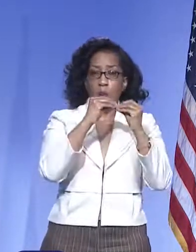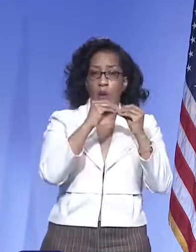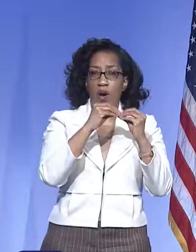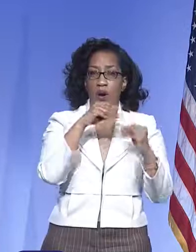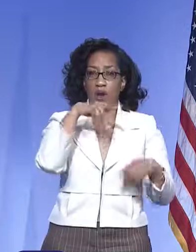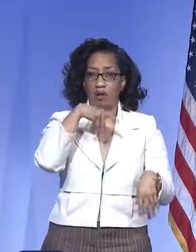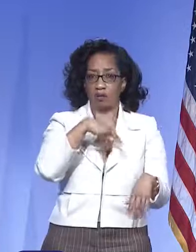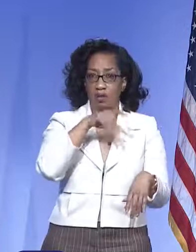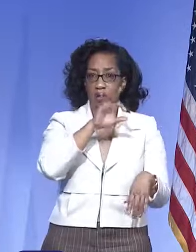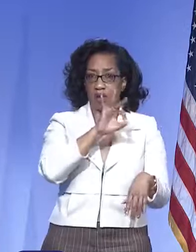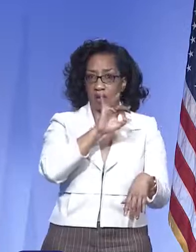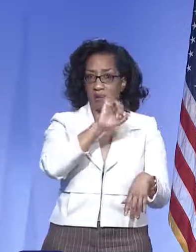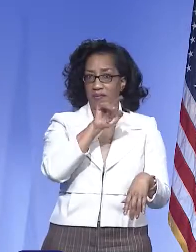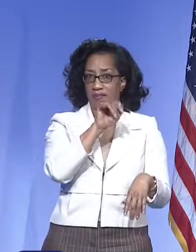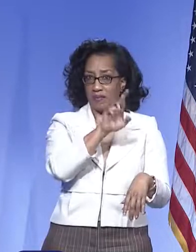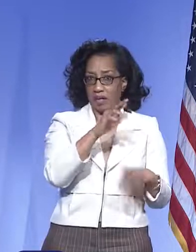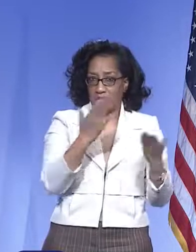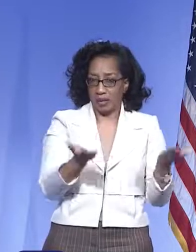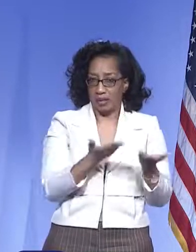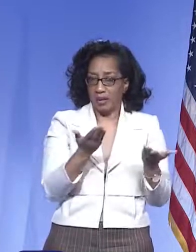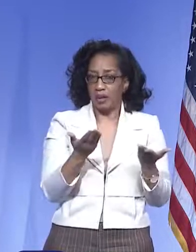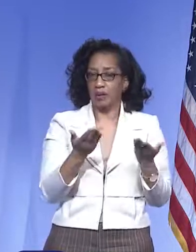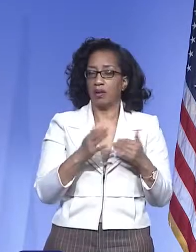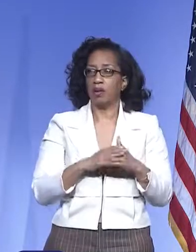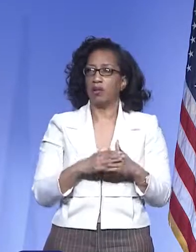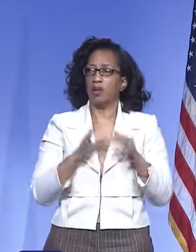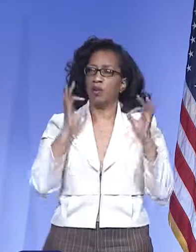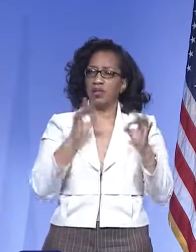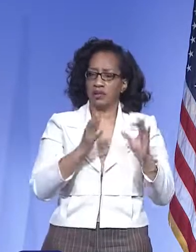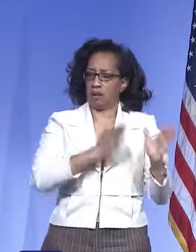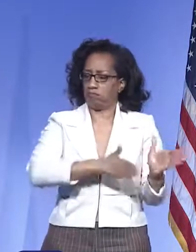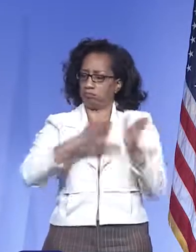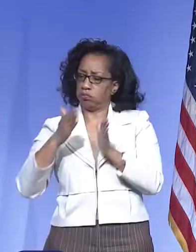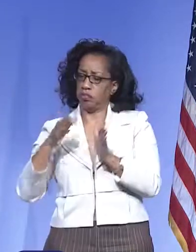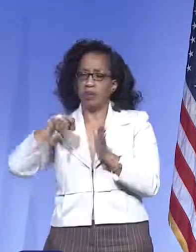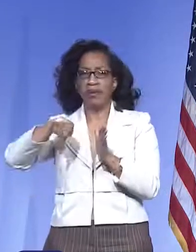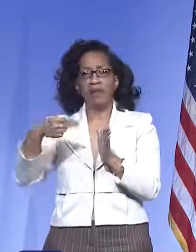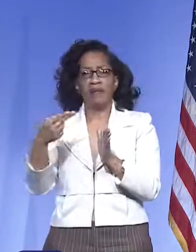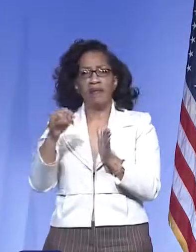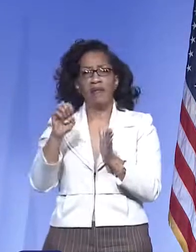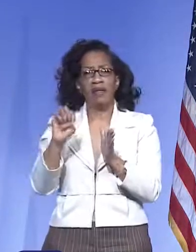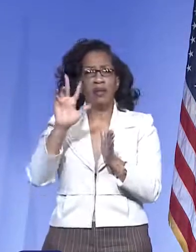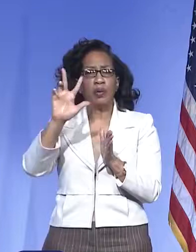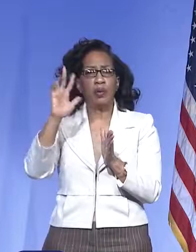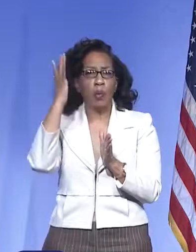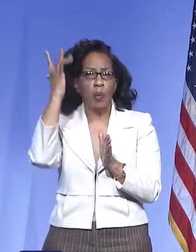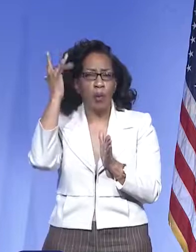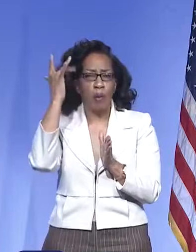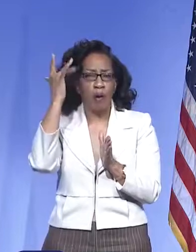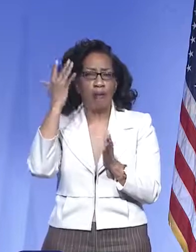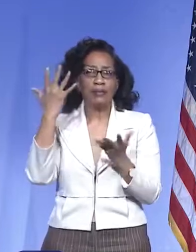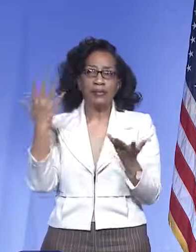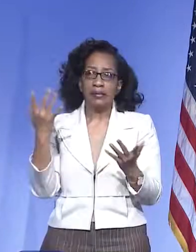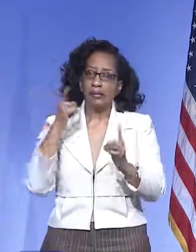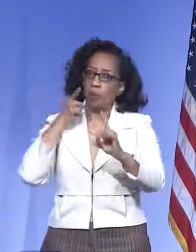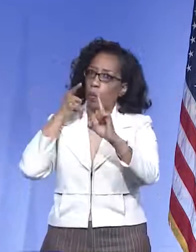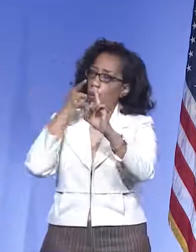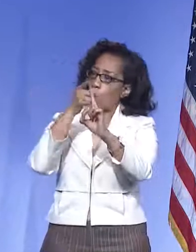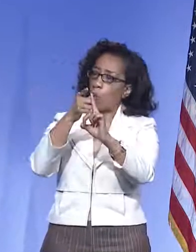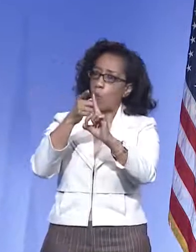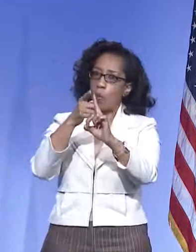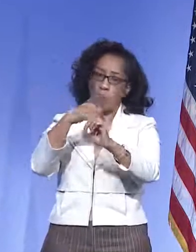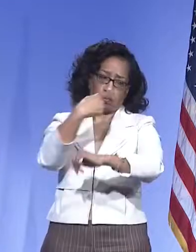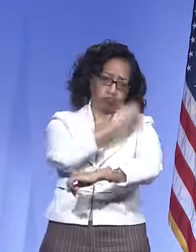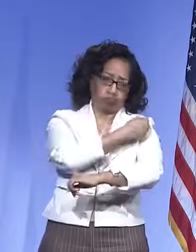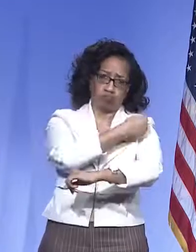there. Why are we making the move? Well, our aim is to get as many shots into as many arms as